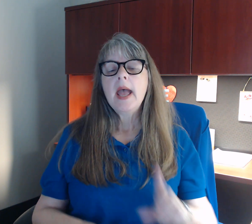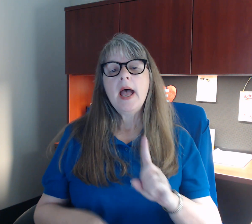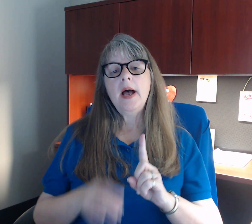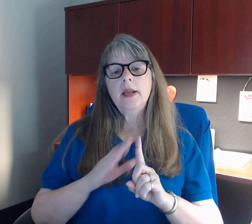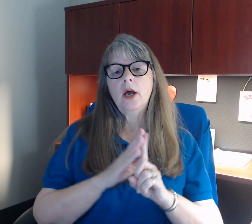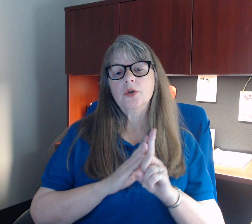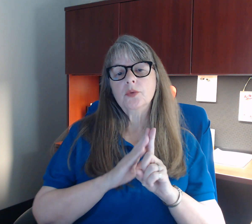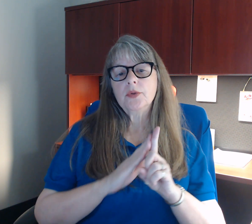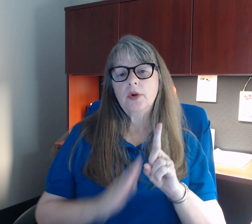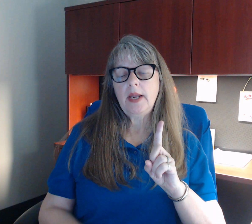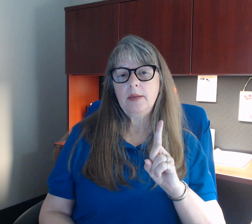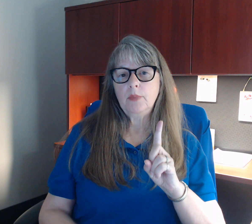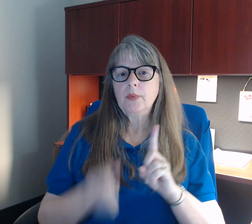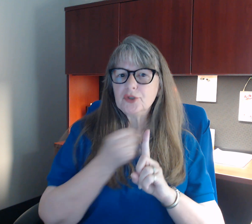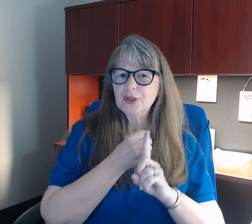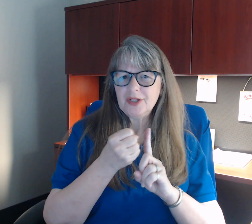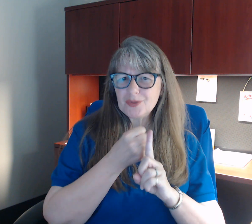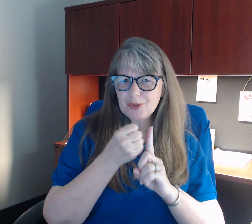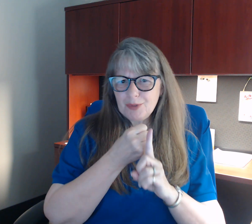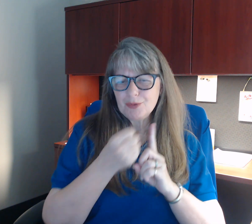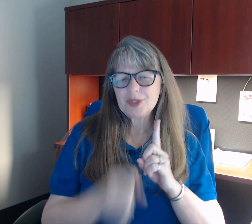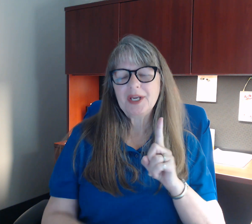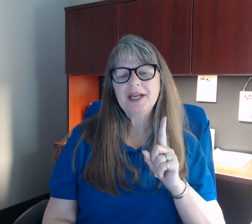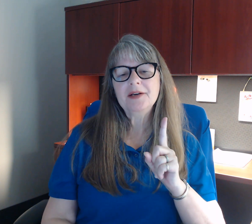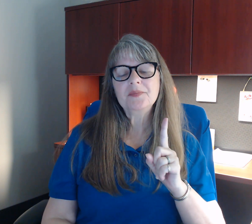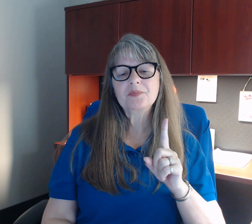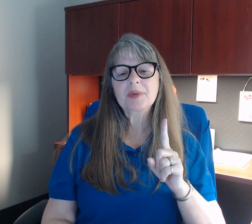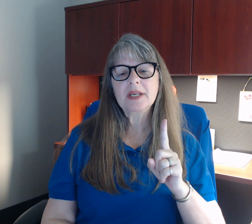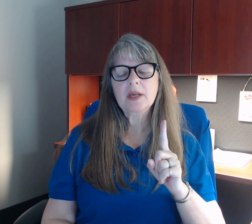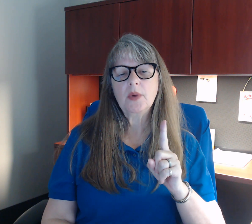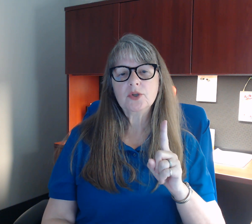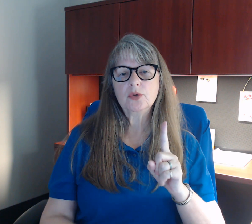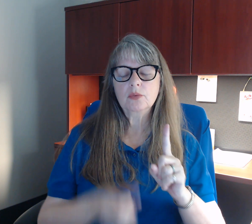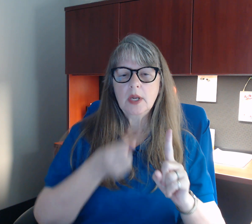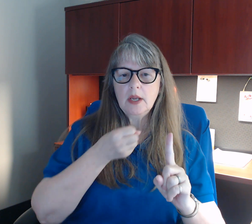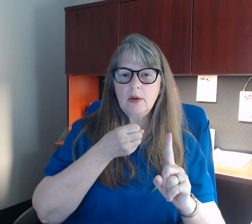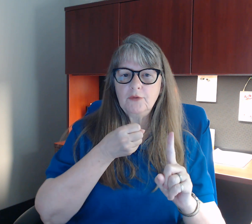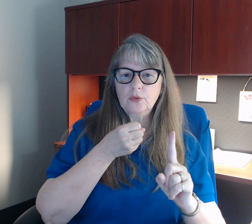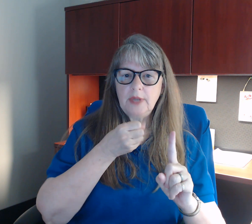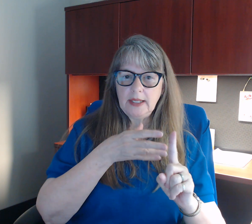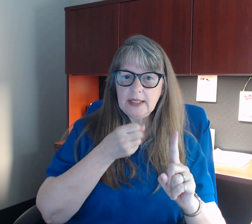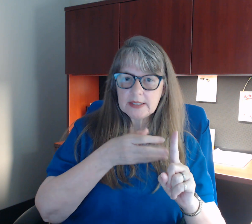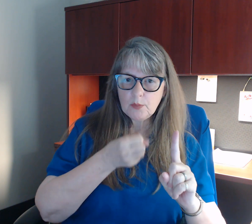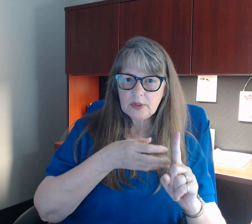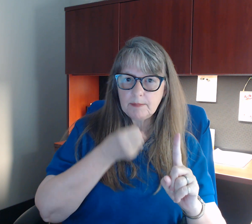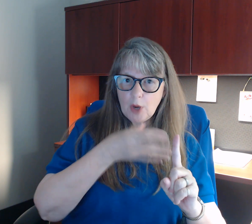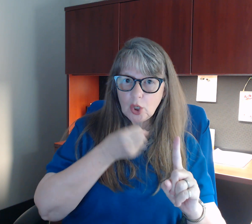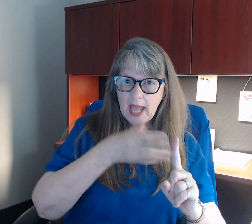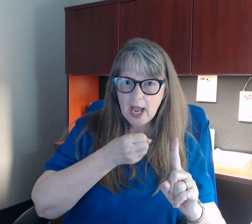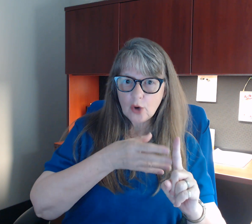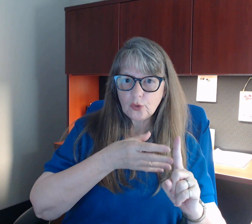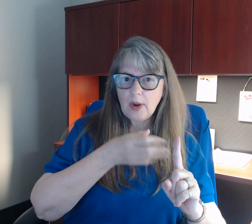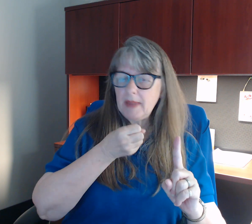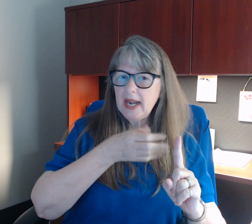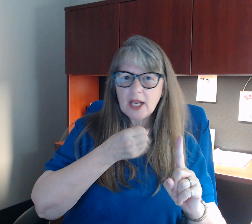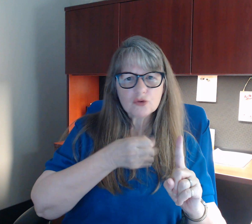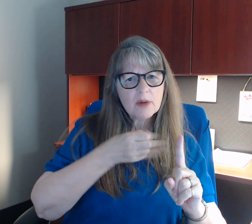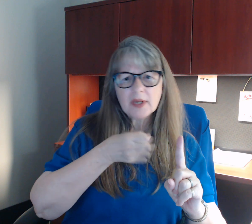And also with our hand, we should have done this with abuse. But anyway, if you're yelling at someone, to bawl out, or man, I got in trouble, I got